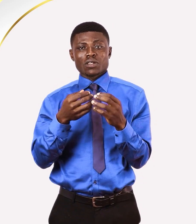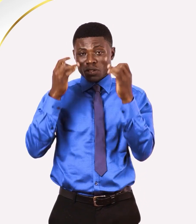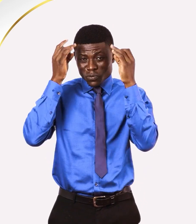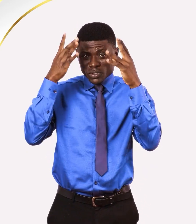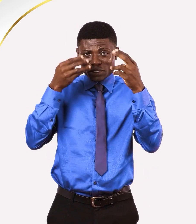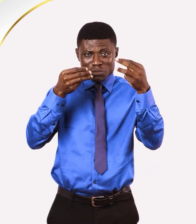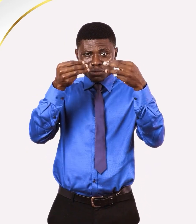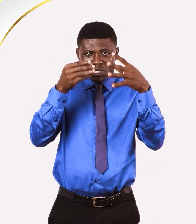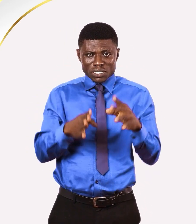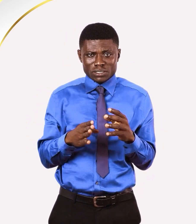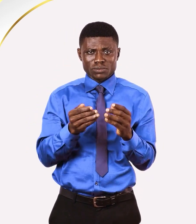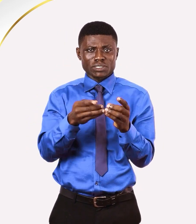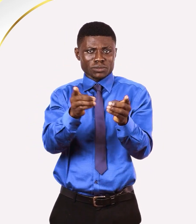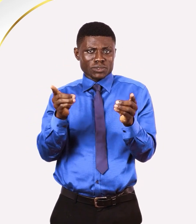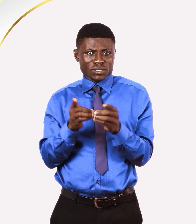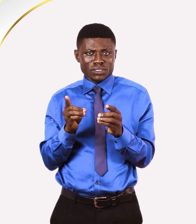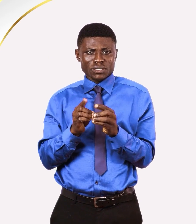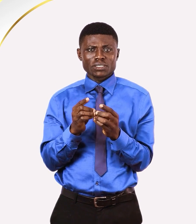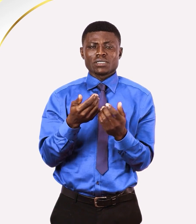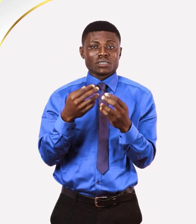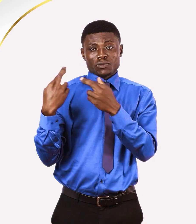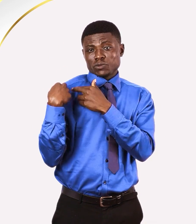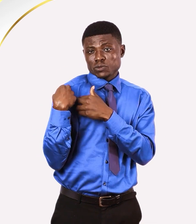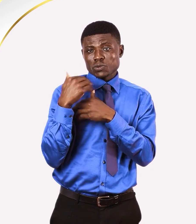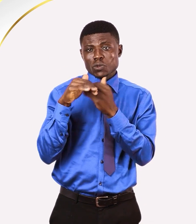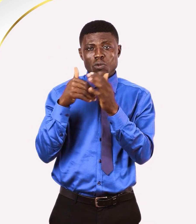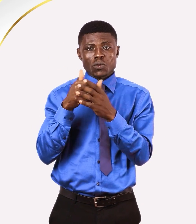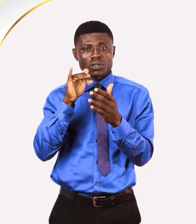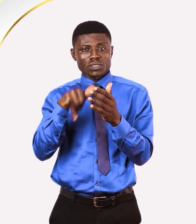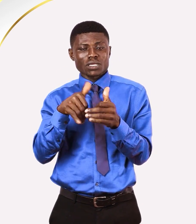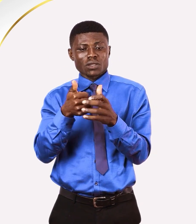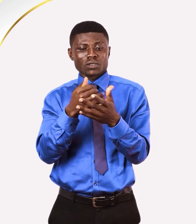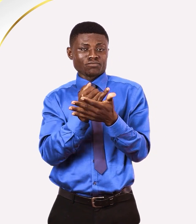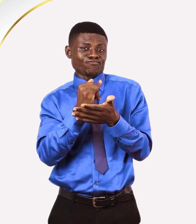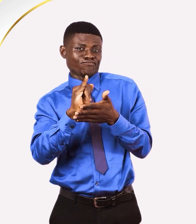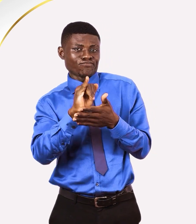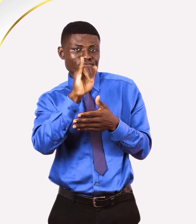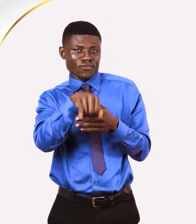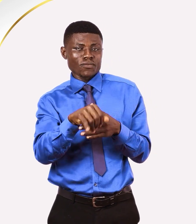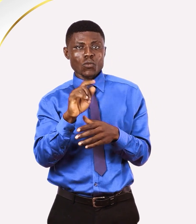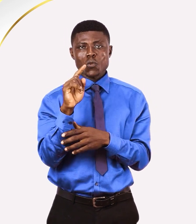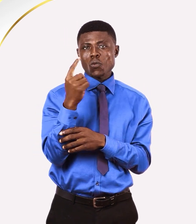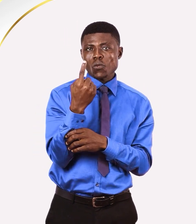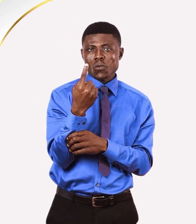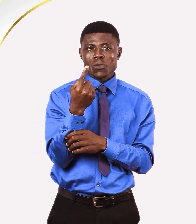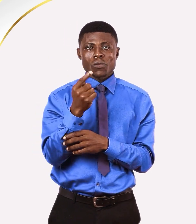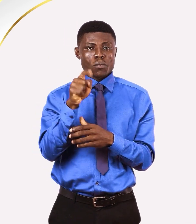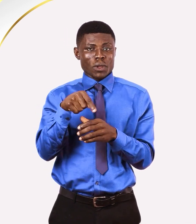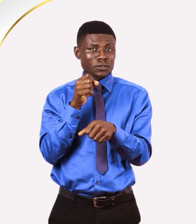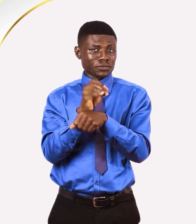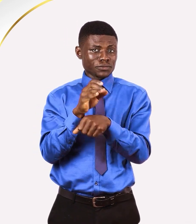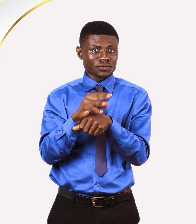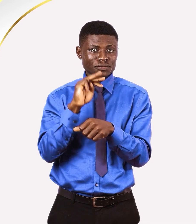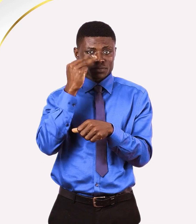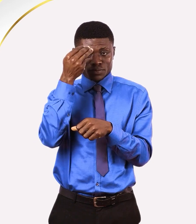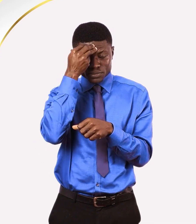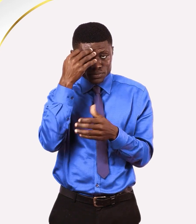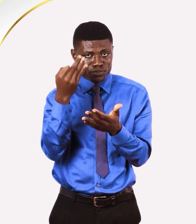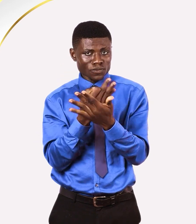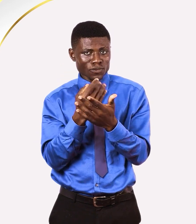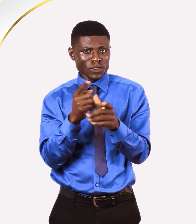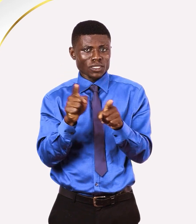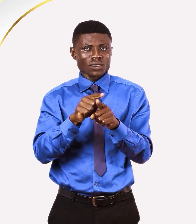Risk Management Department. Responsibilities of the institution. 1. Advise the Minister